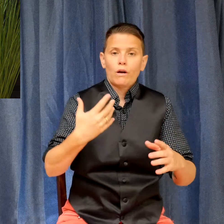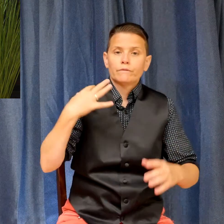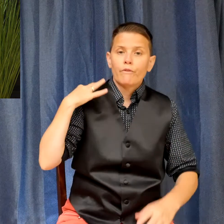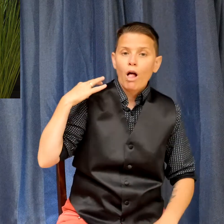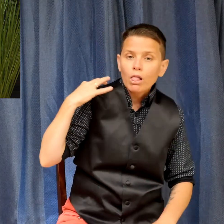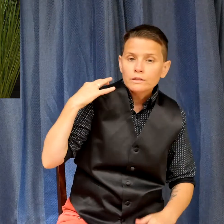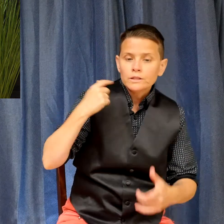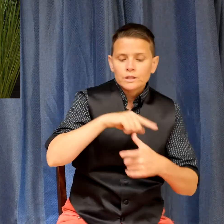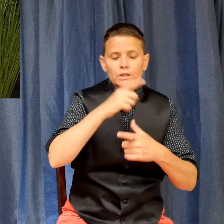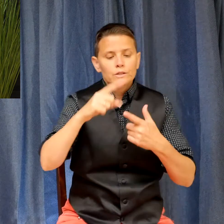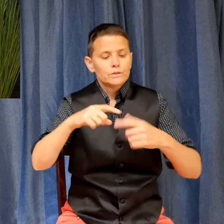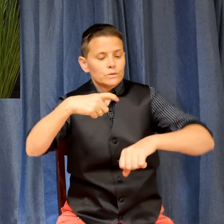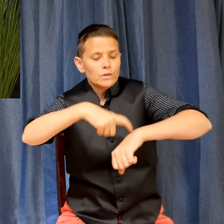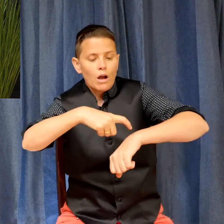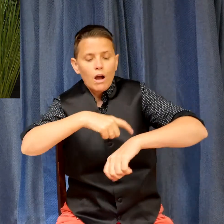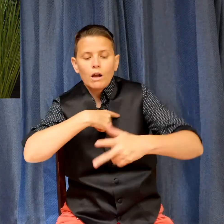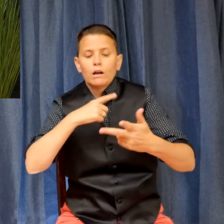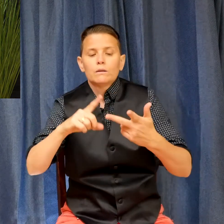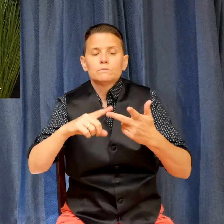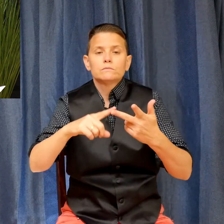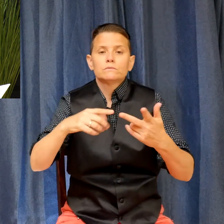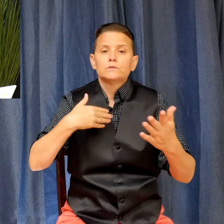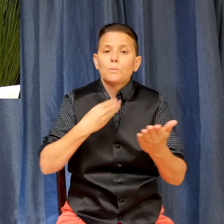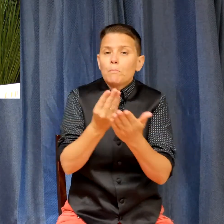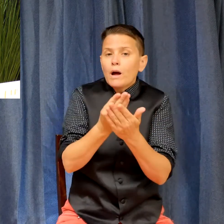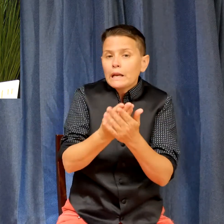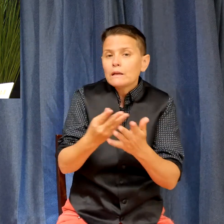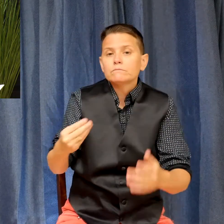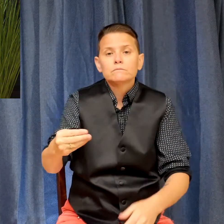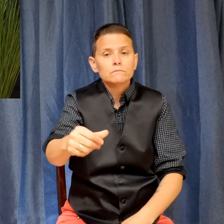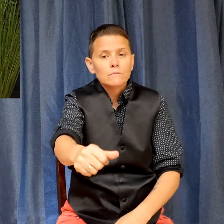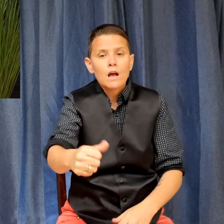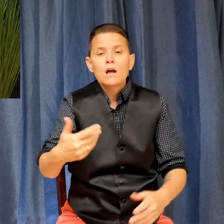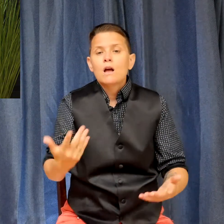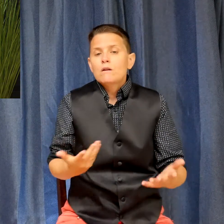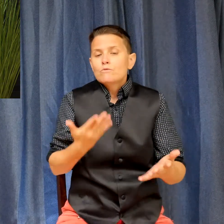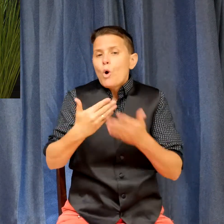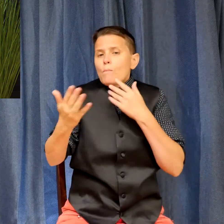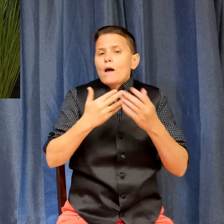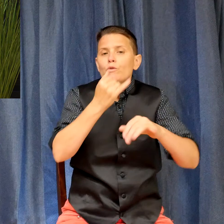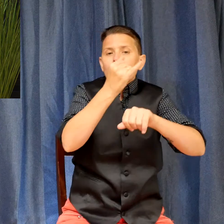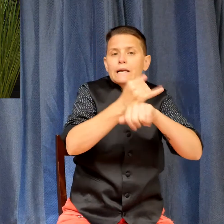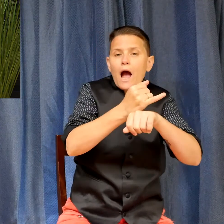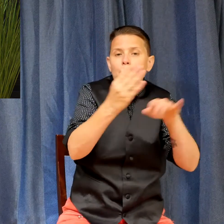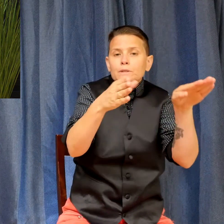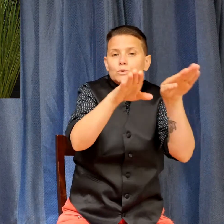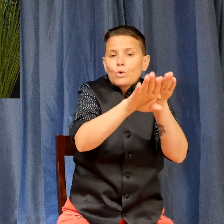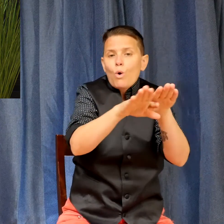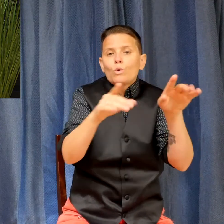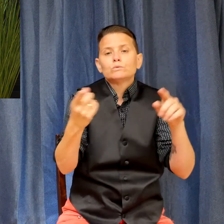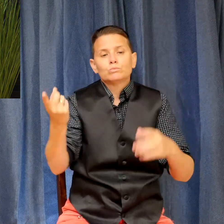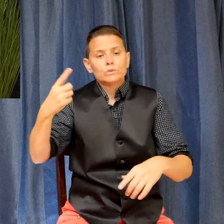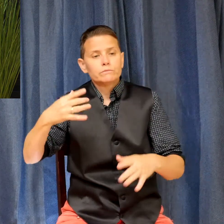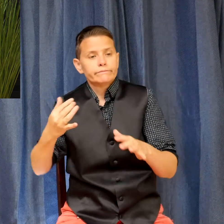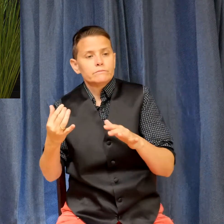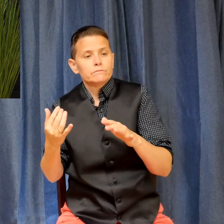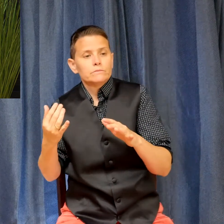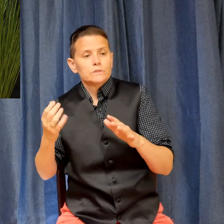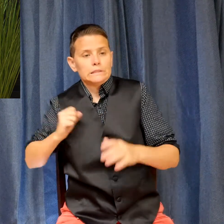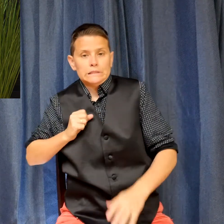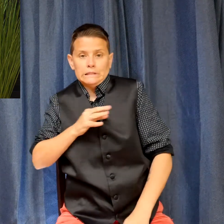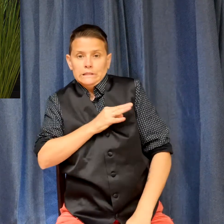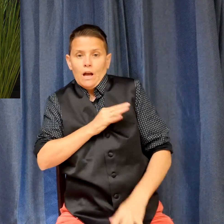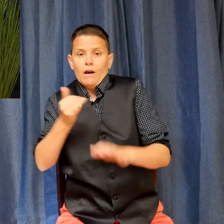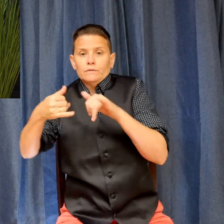because even though the campus is closed, we are still here. We're operating, and your gifts and tithes